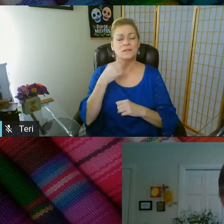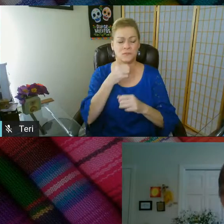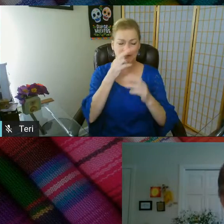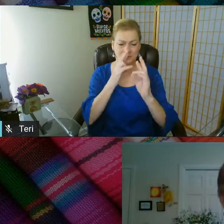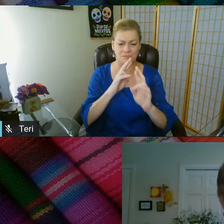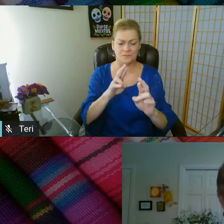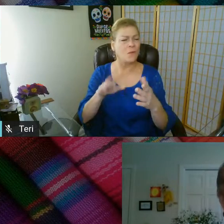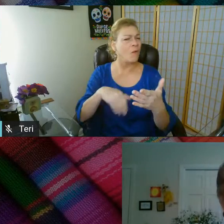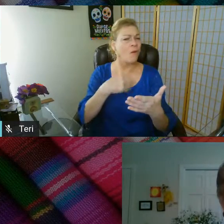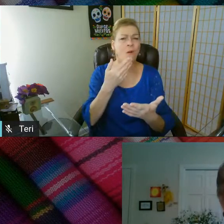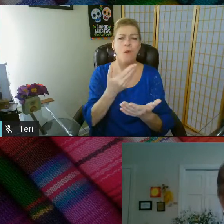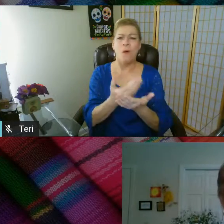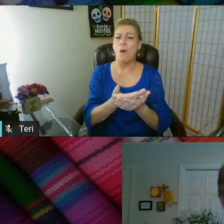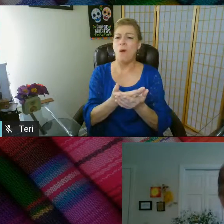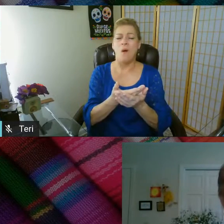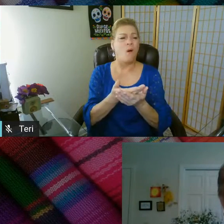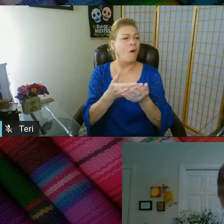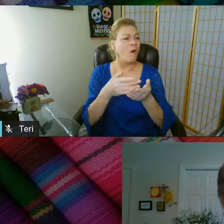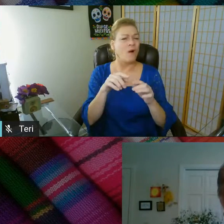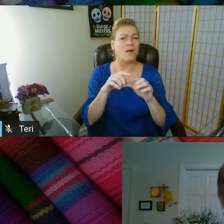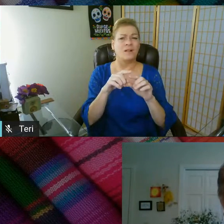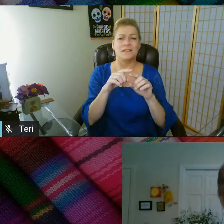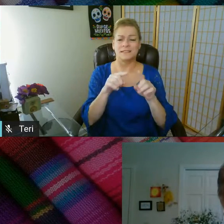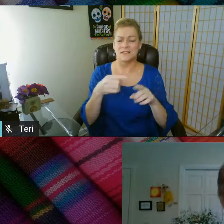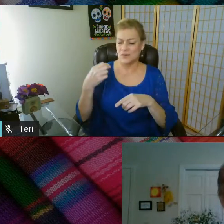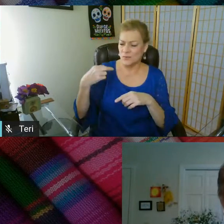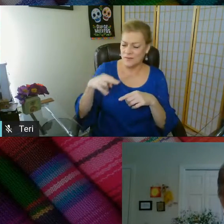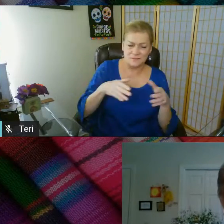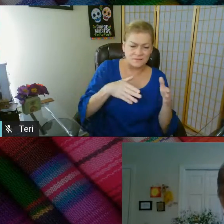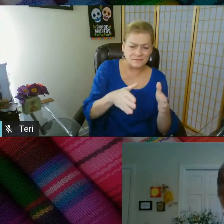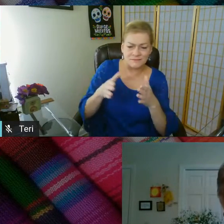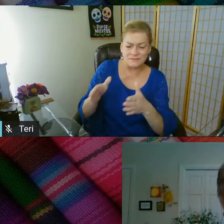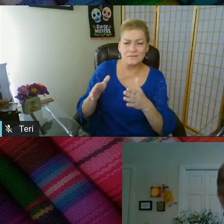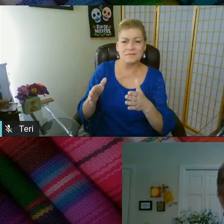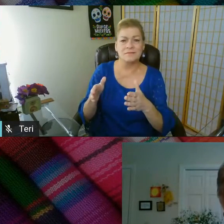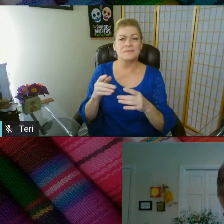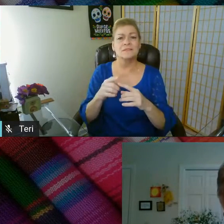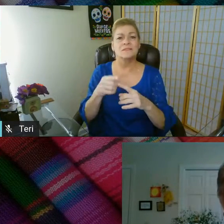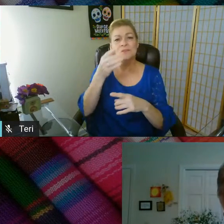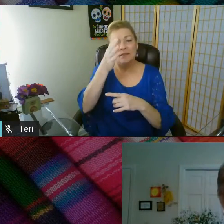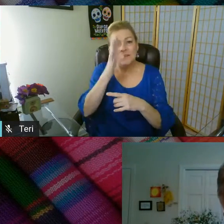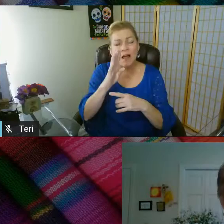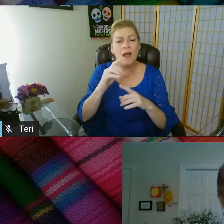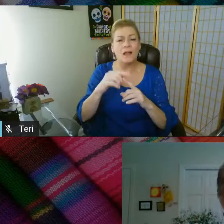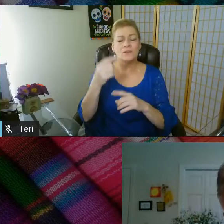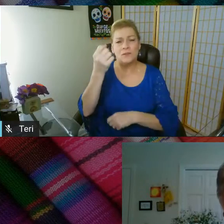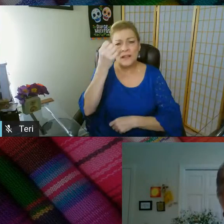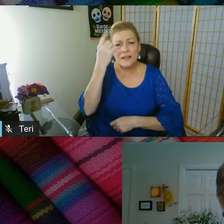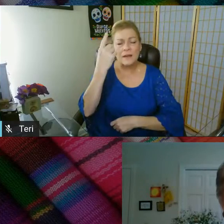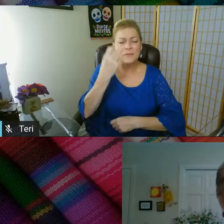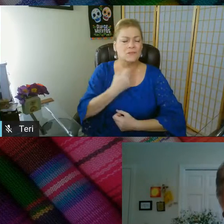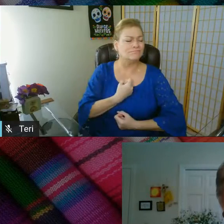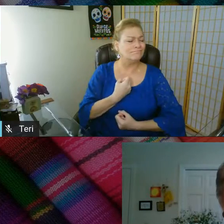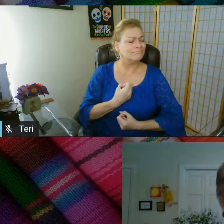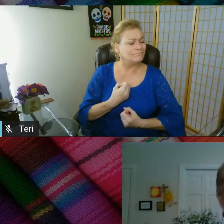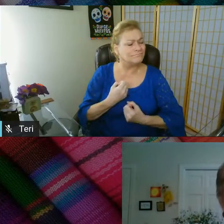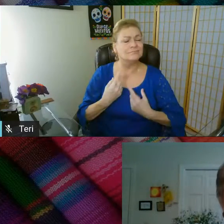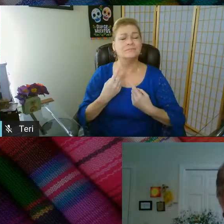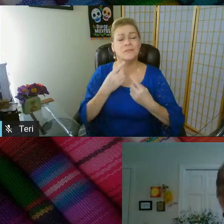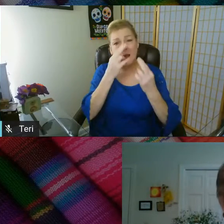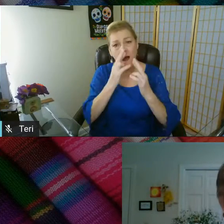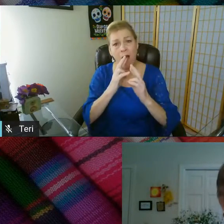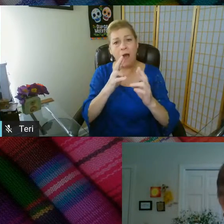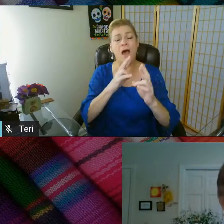paths to God, all paths to truth, to illumination, to enlightenment. And we honor and affirm